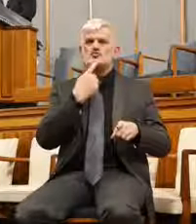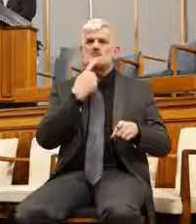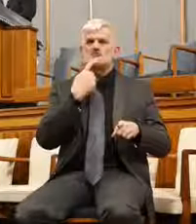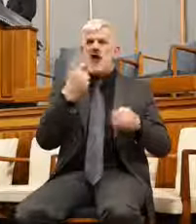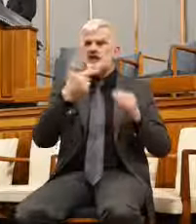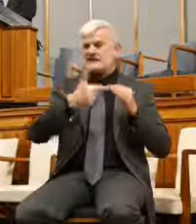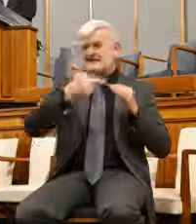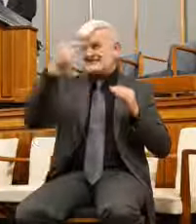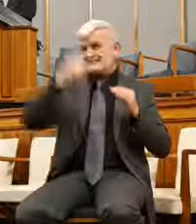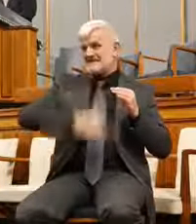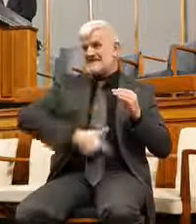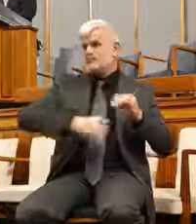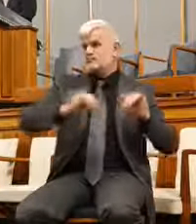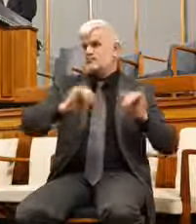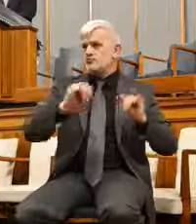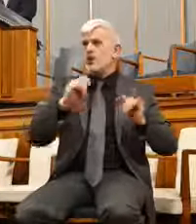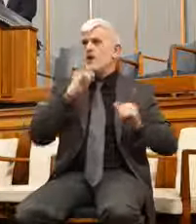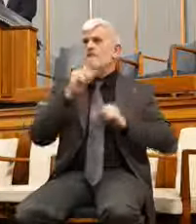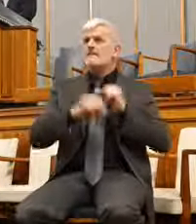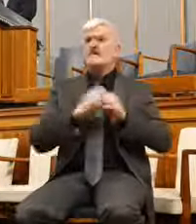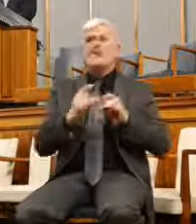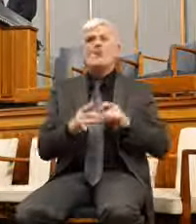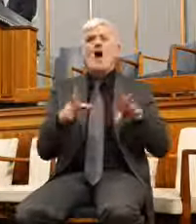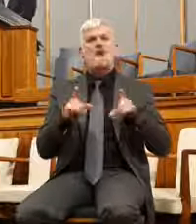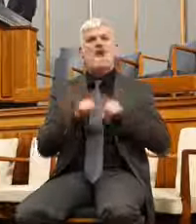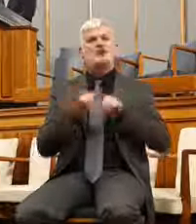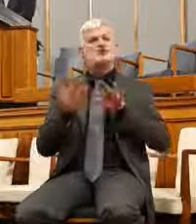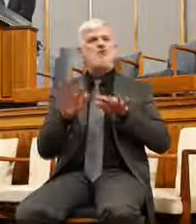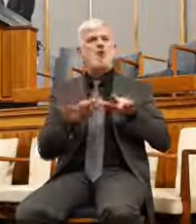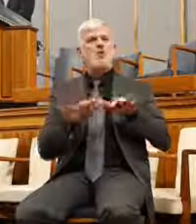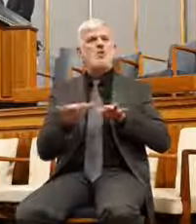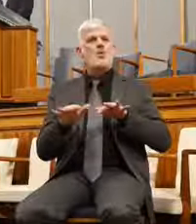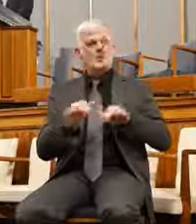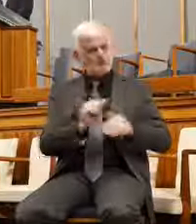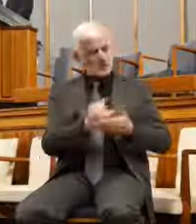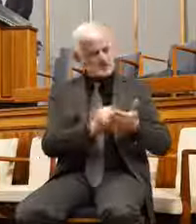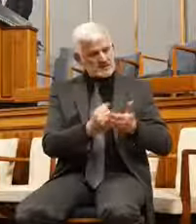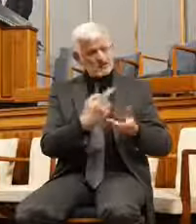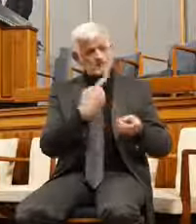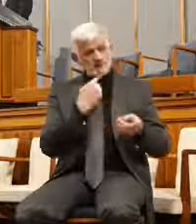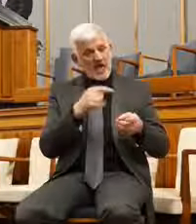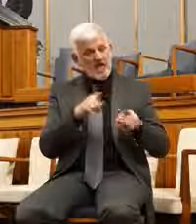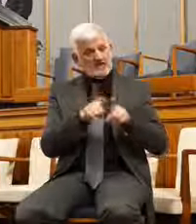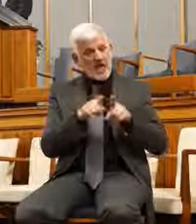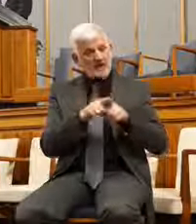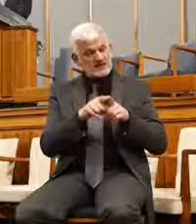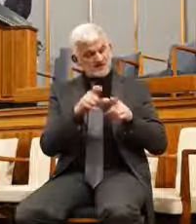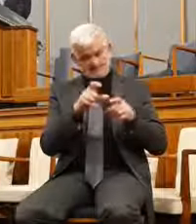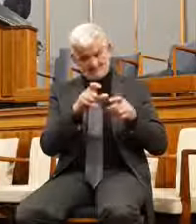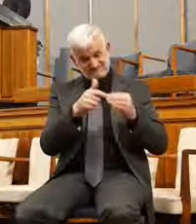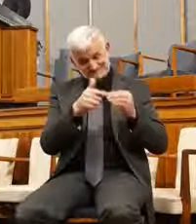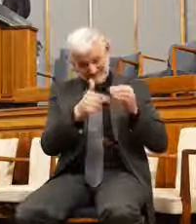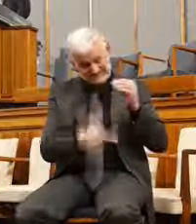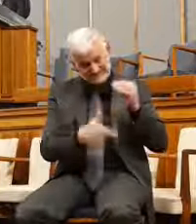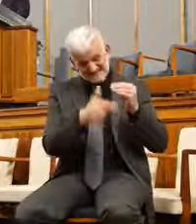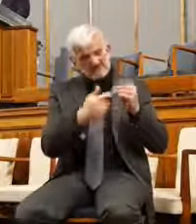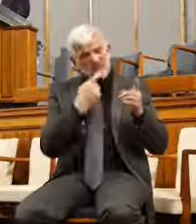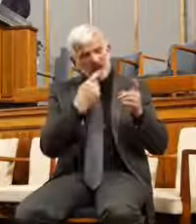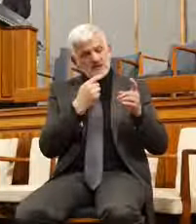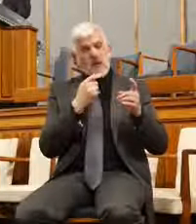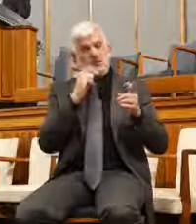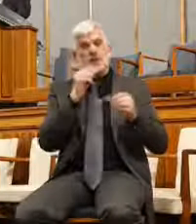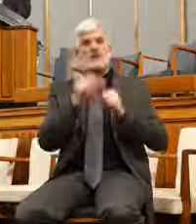shall be white as snow. Though they be red like crimson, they shall be as wool. You've got to face